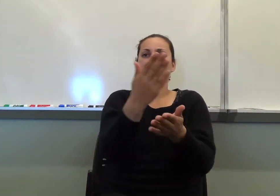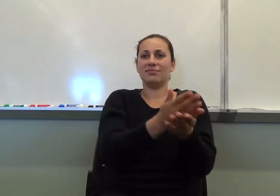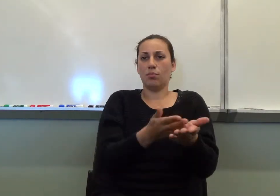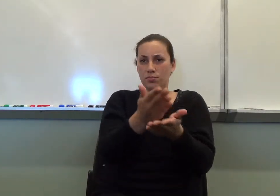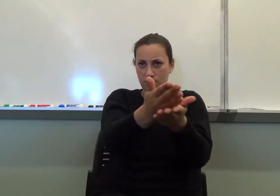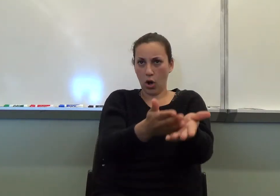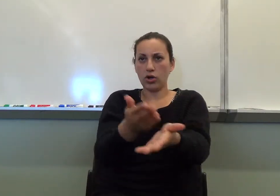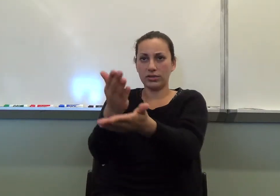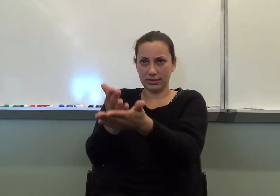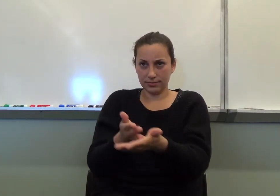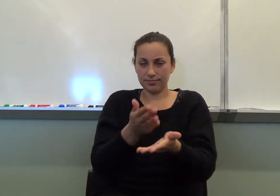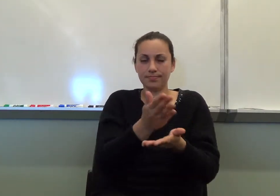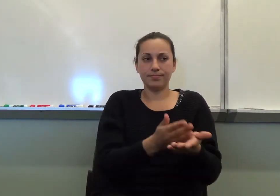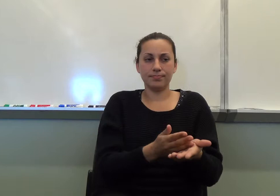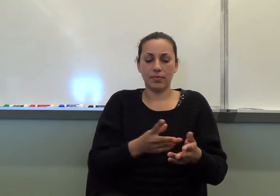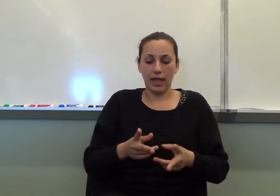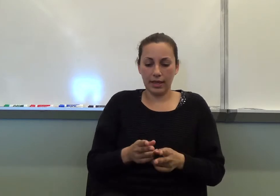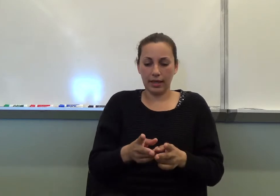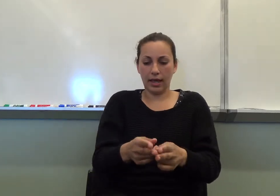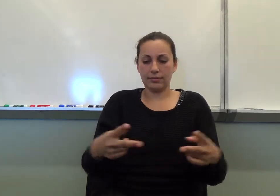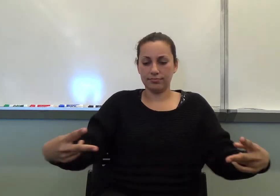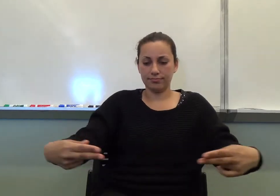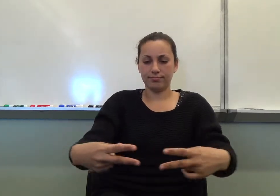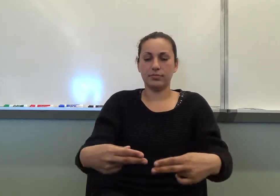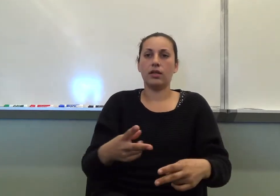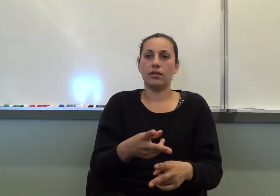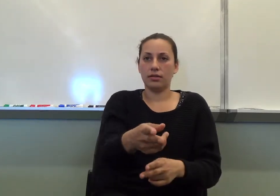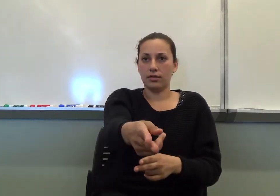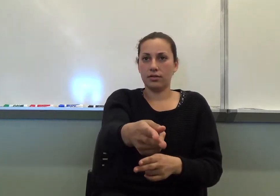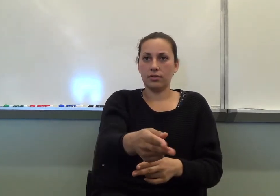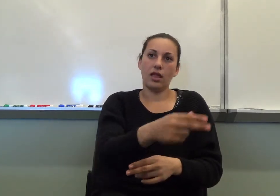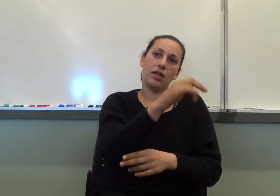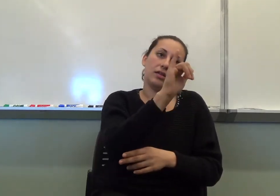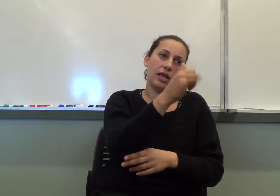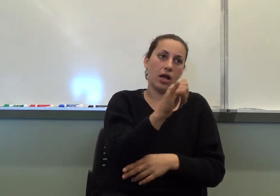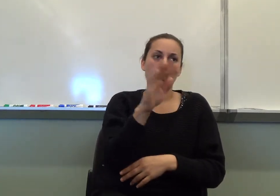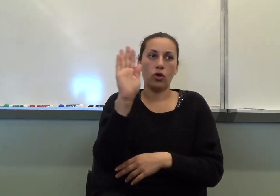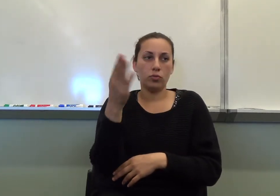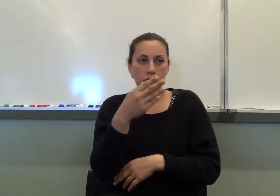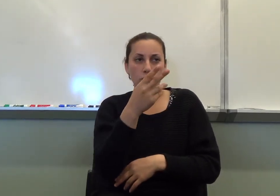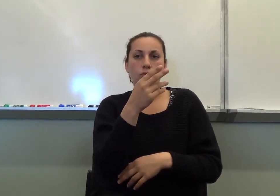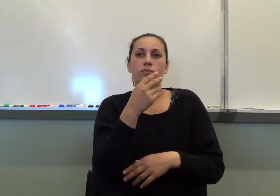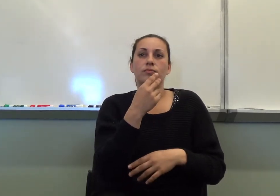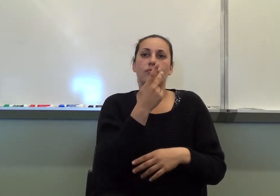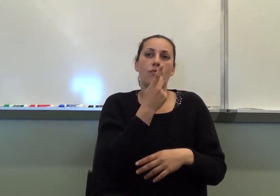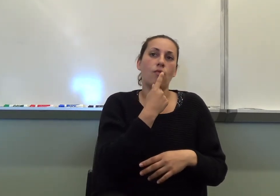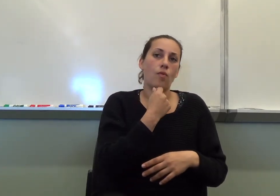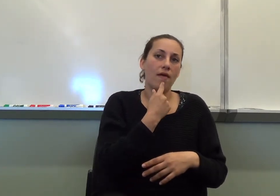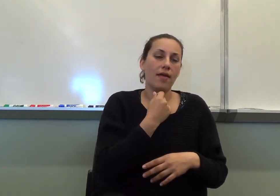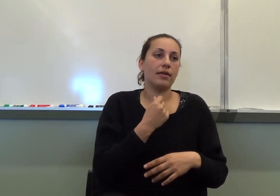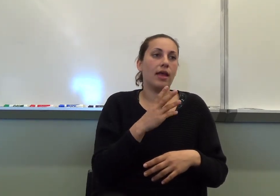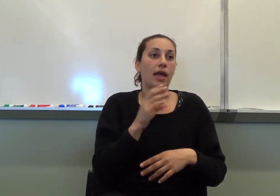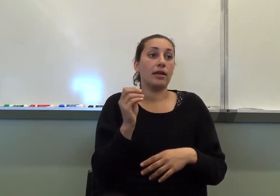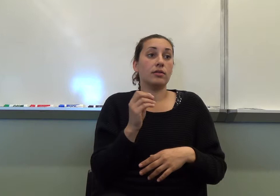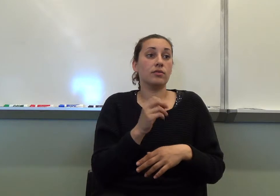whole thing and took the points, which we call the vertex. The vertex of an angle, the plural of vertex is